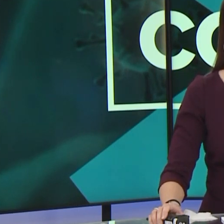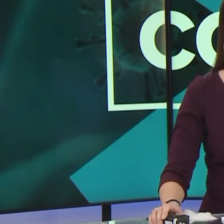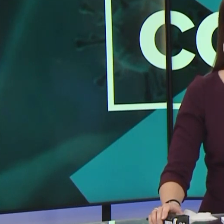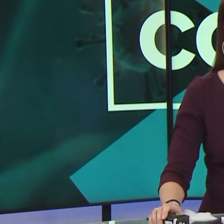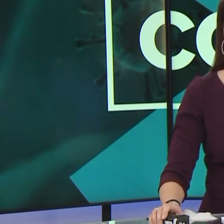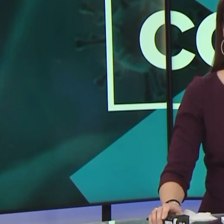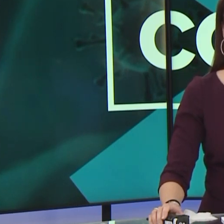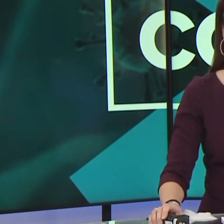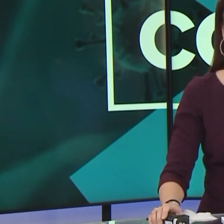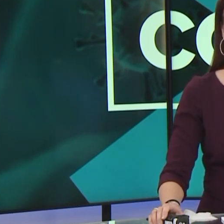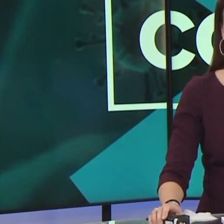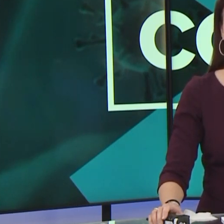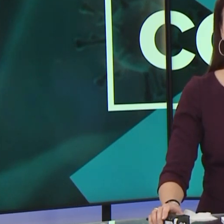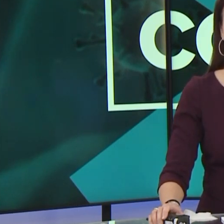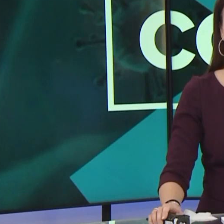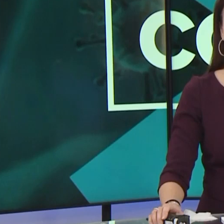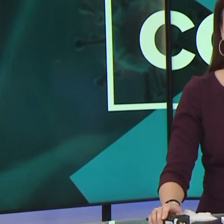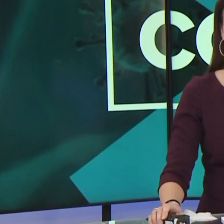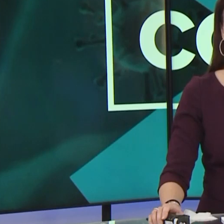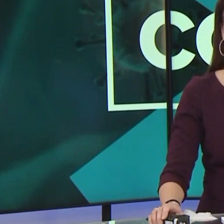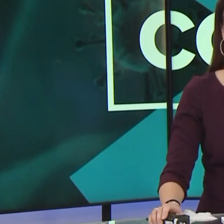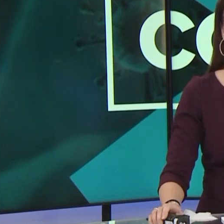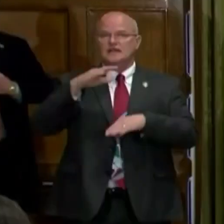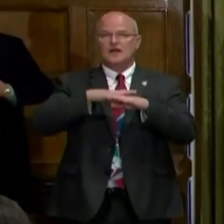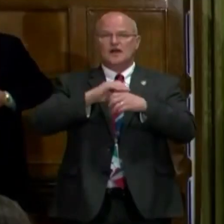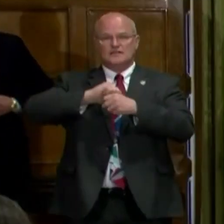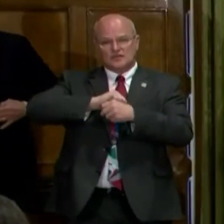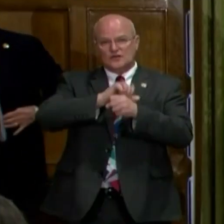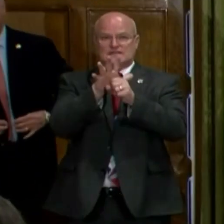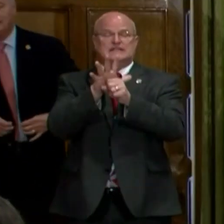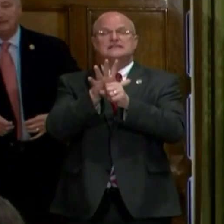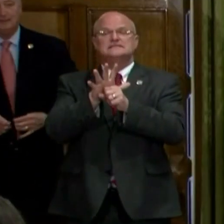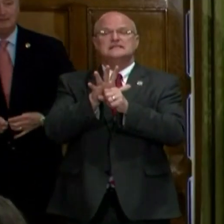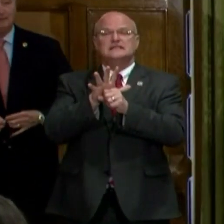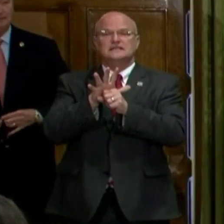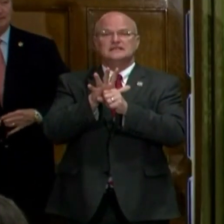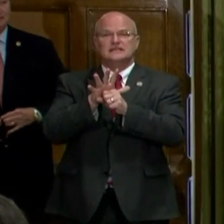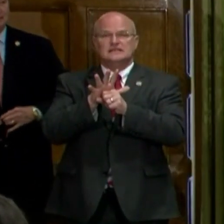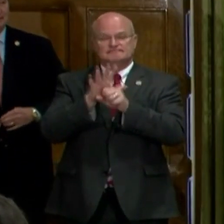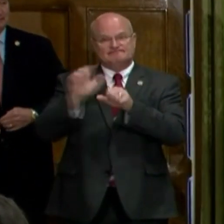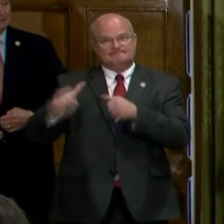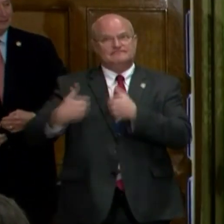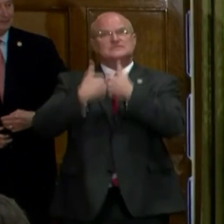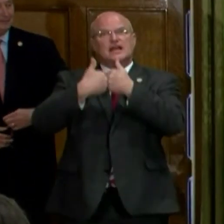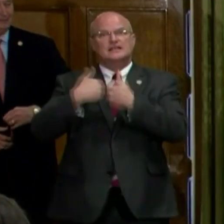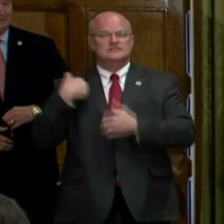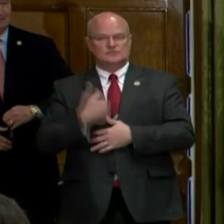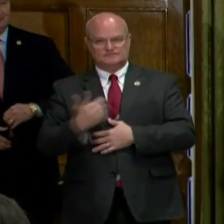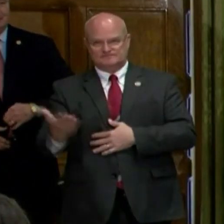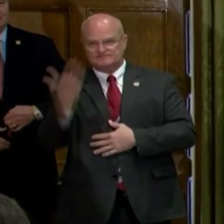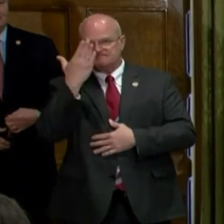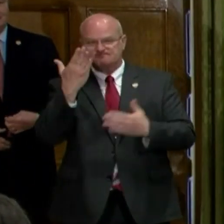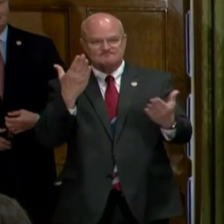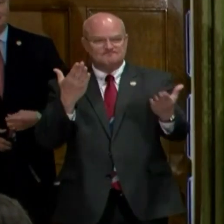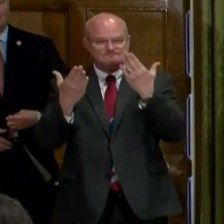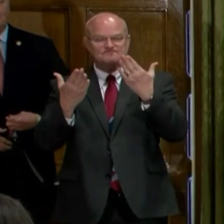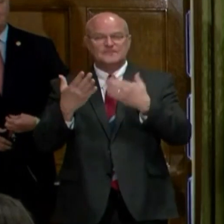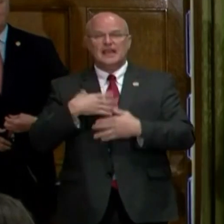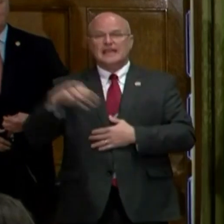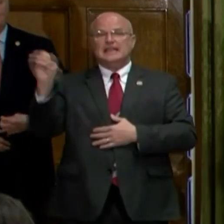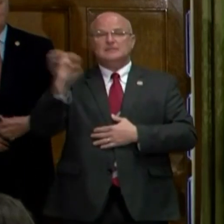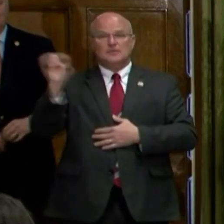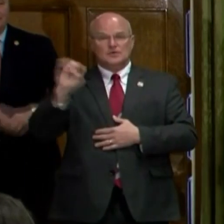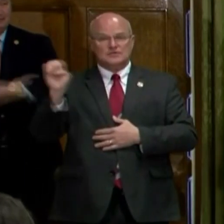at what's happening there. We want to bring you this press conference live. 19 challenges that we face and emergency